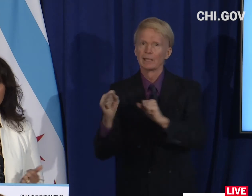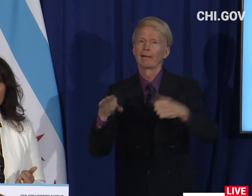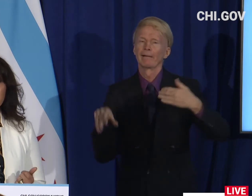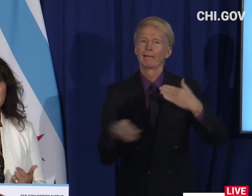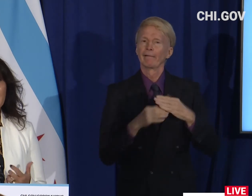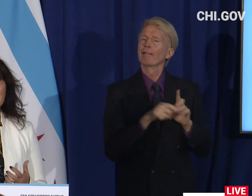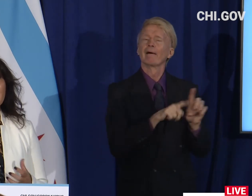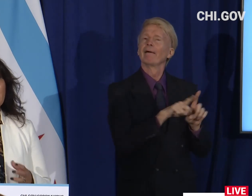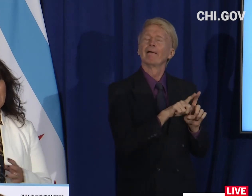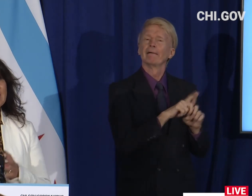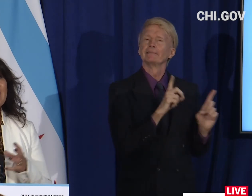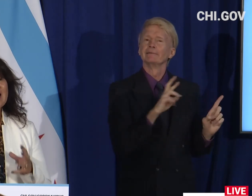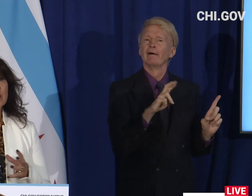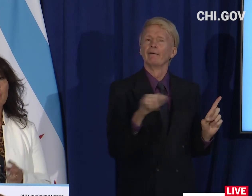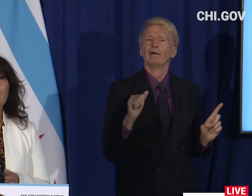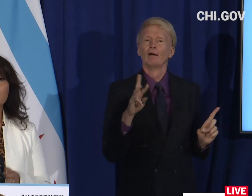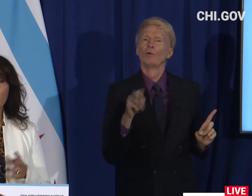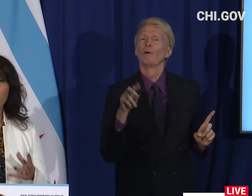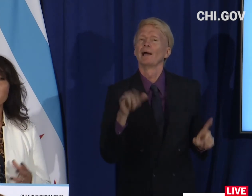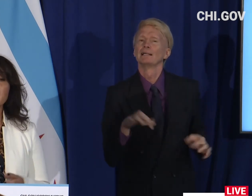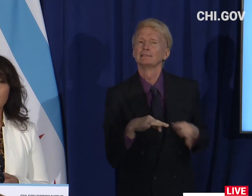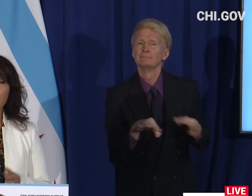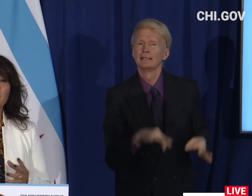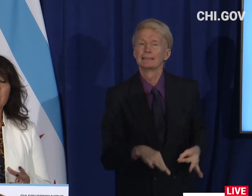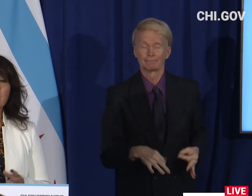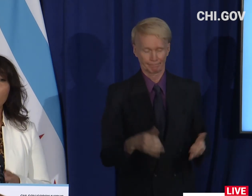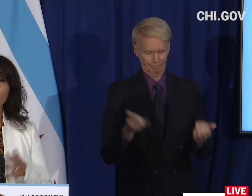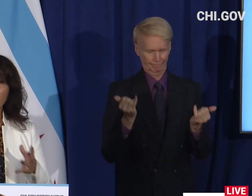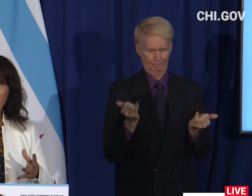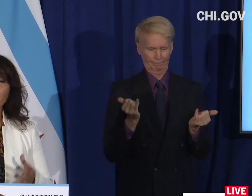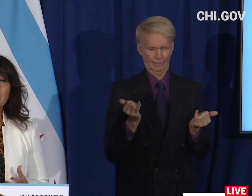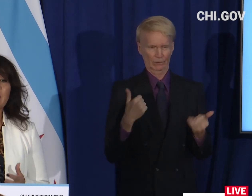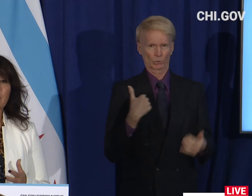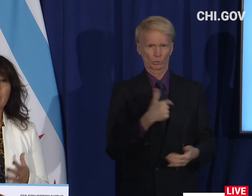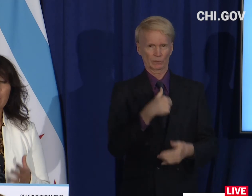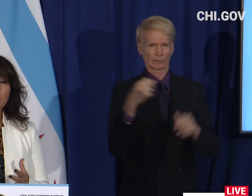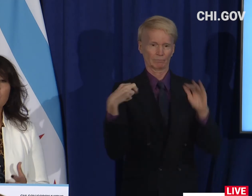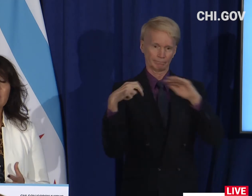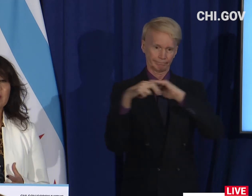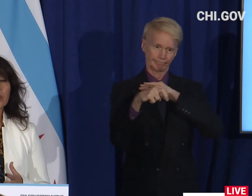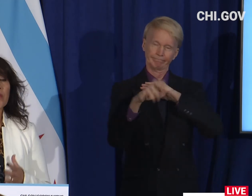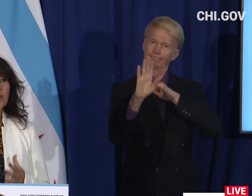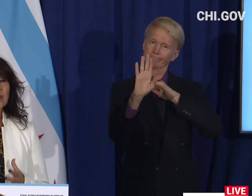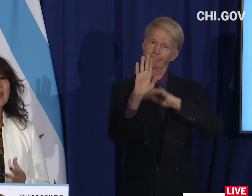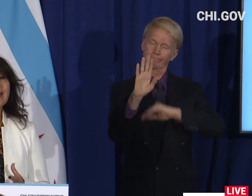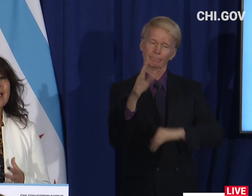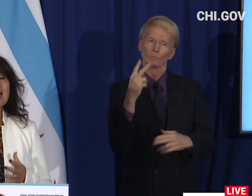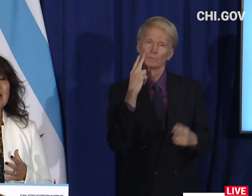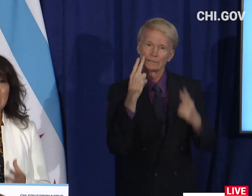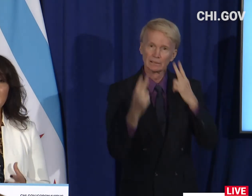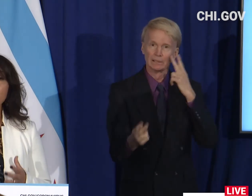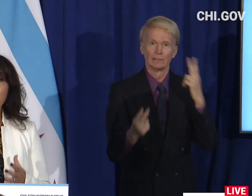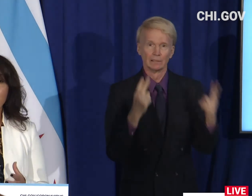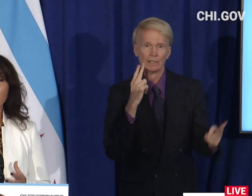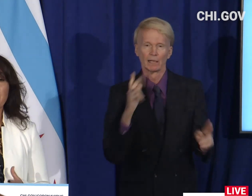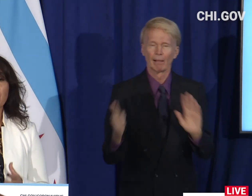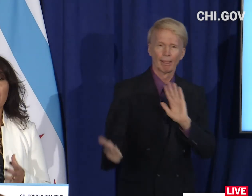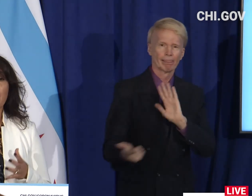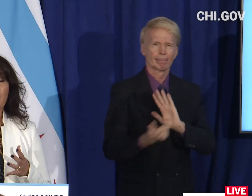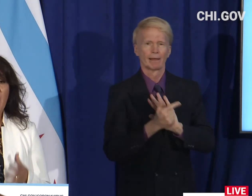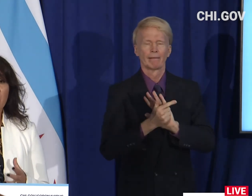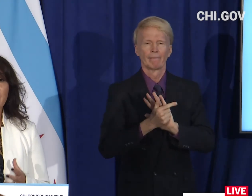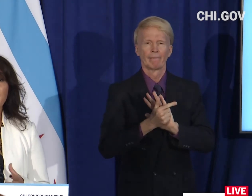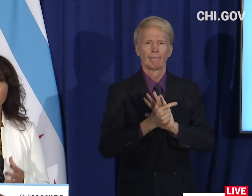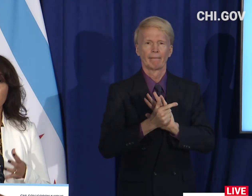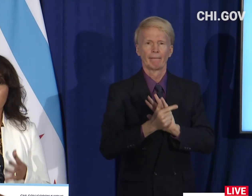Dr. Arwoody stated, these spreads where we've seen where we've actually stepped in and closed businesses, we are seeing illegal operation